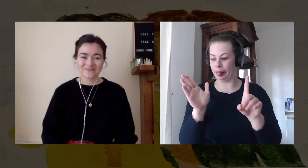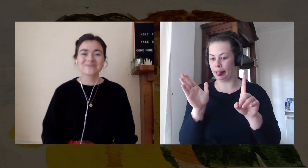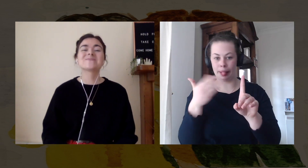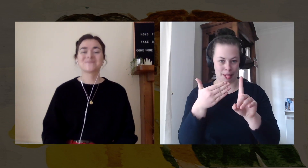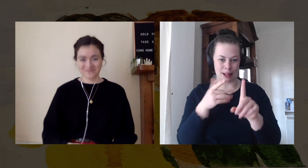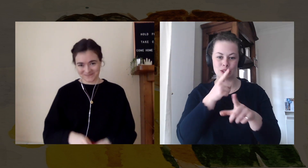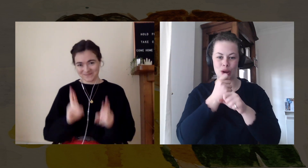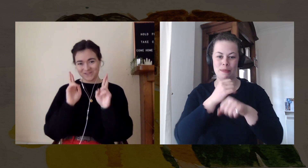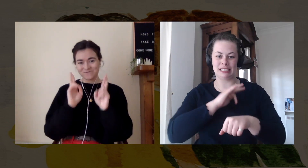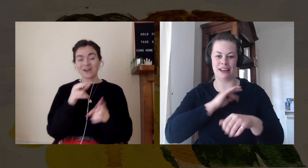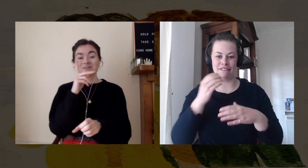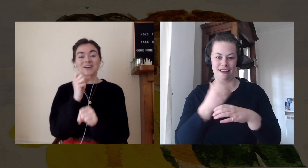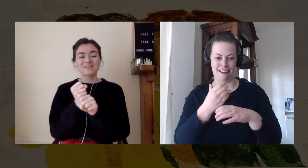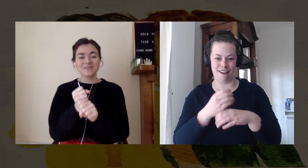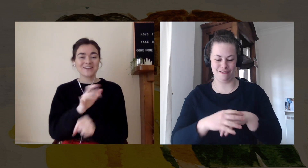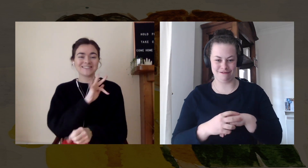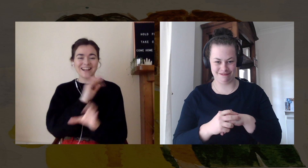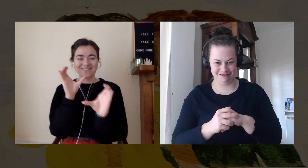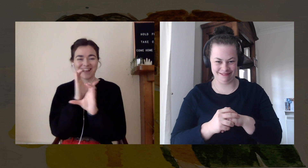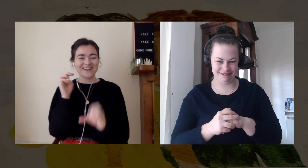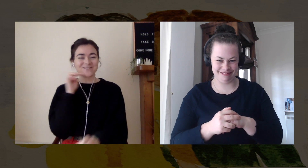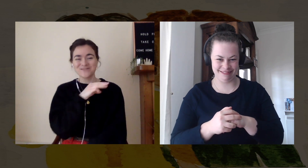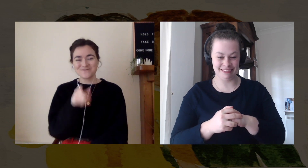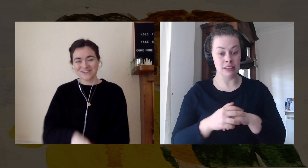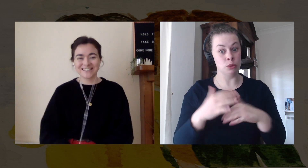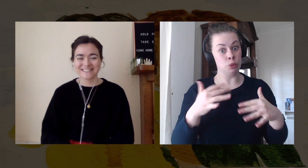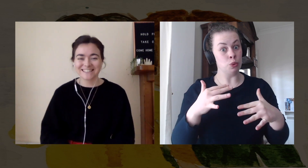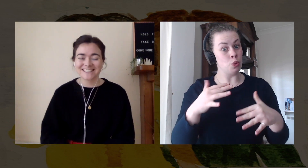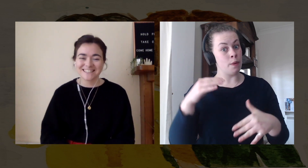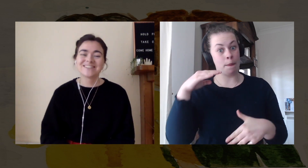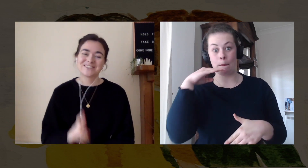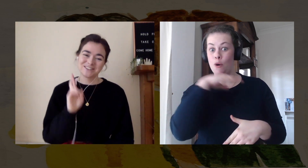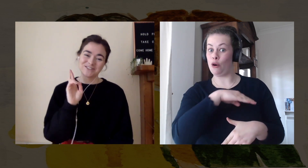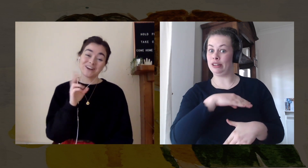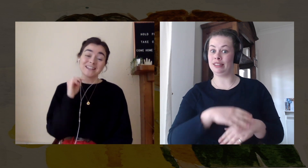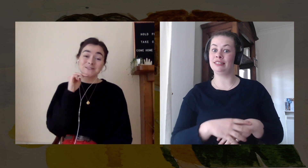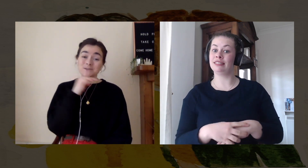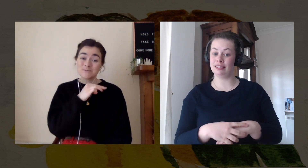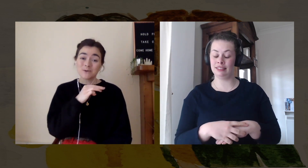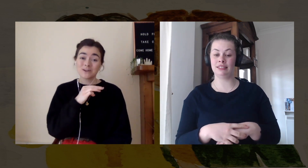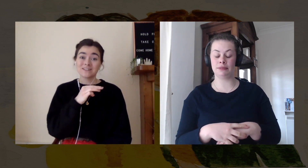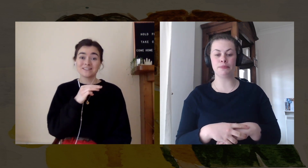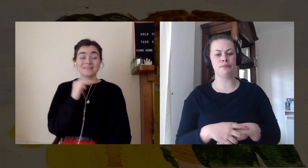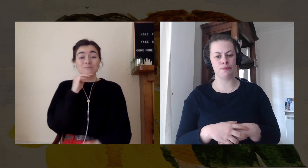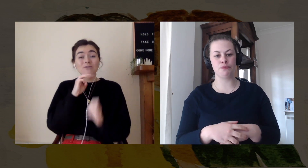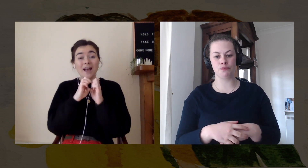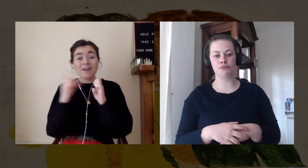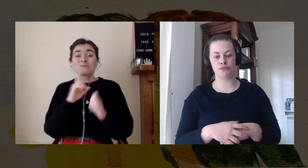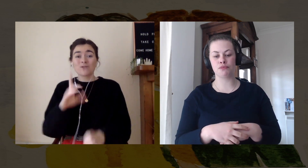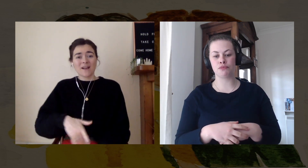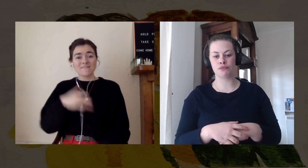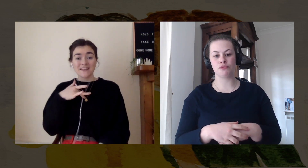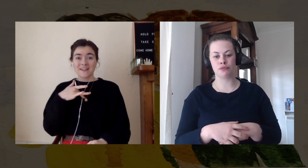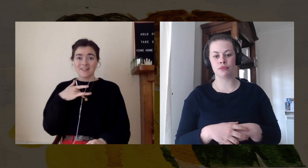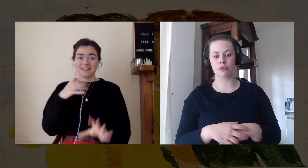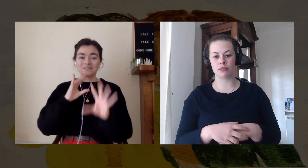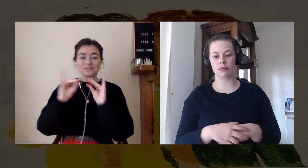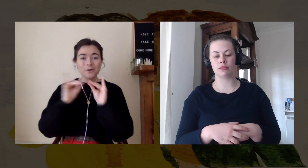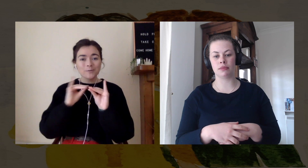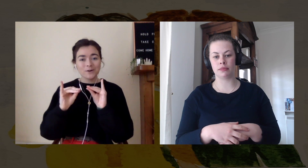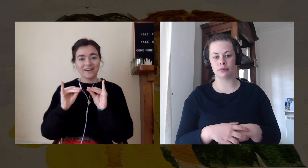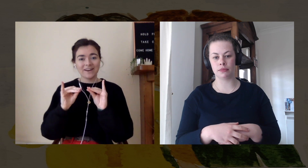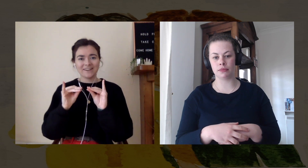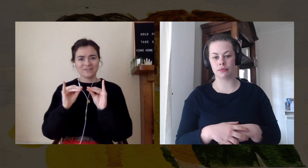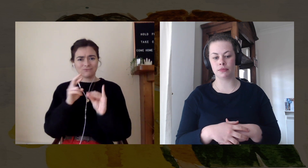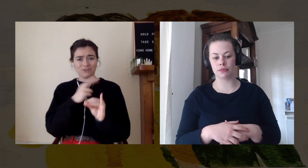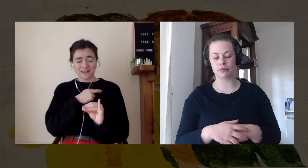important that is. It is very important. It's so important. It's important for everybody, as you said, but I feel interpreting incredibly important